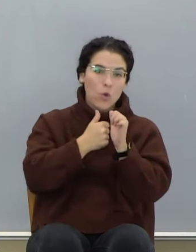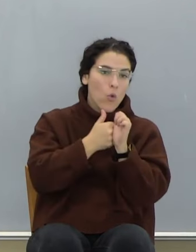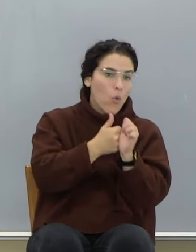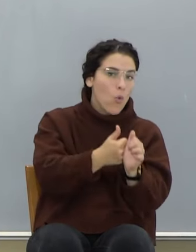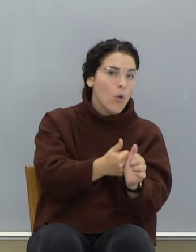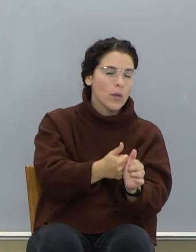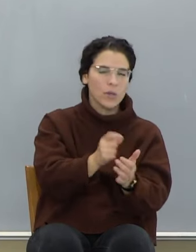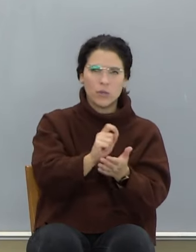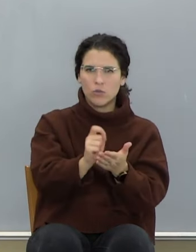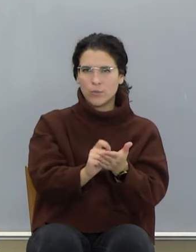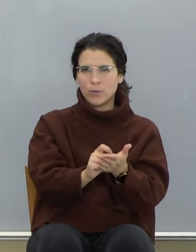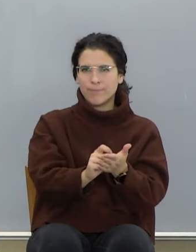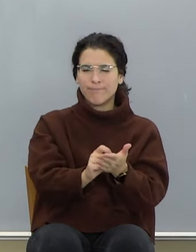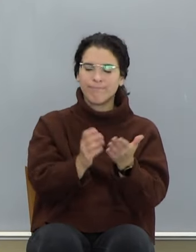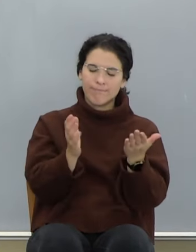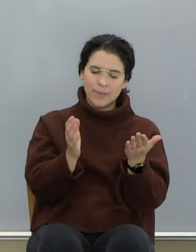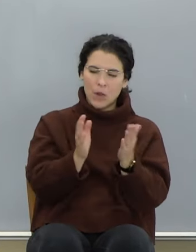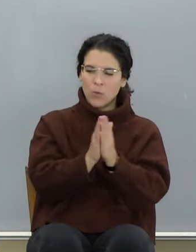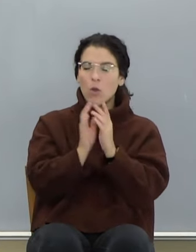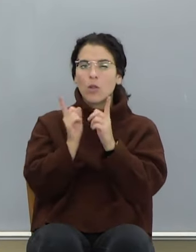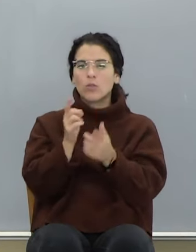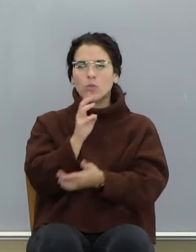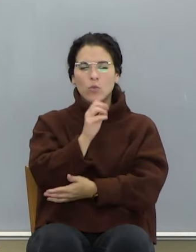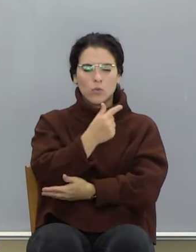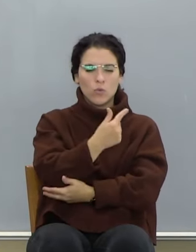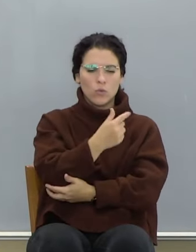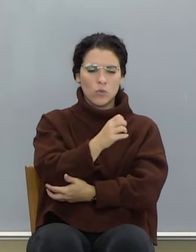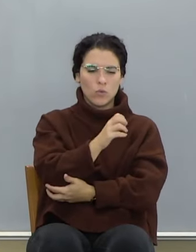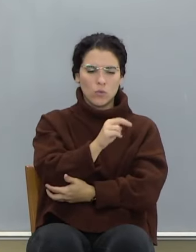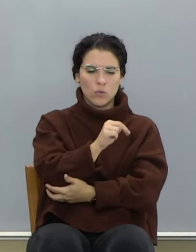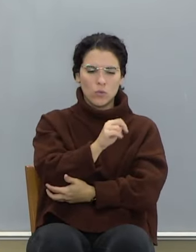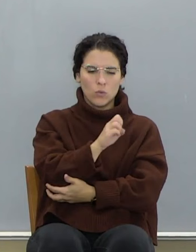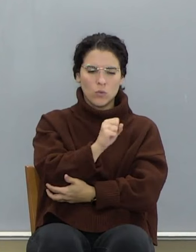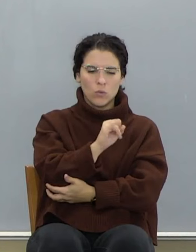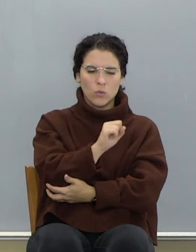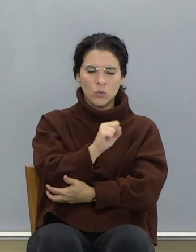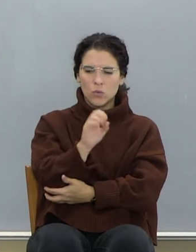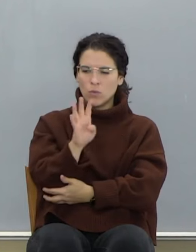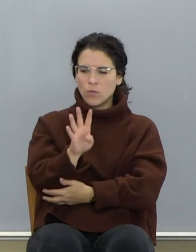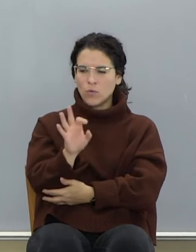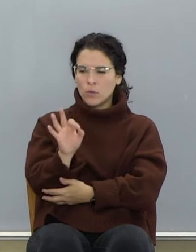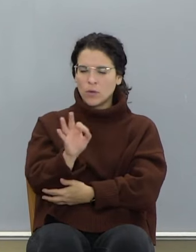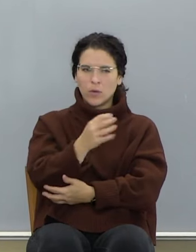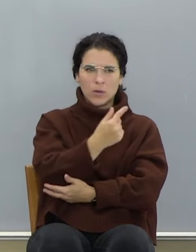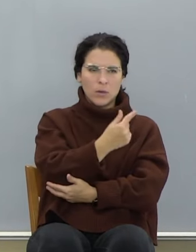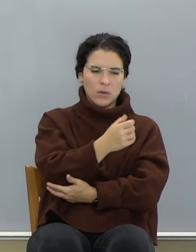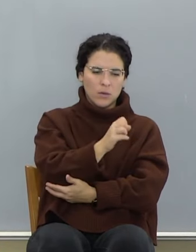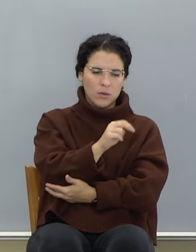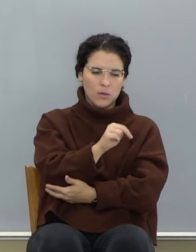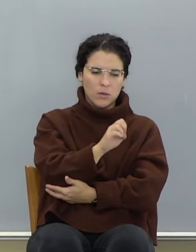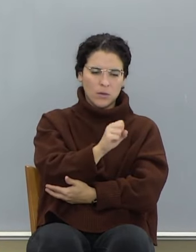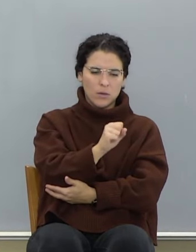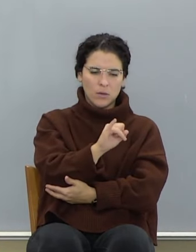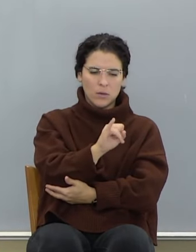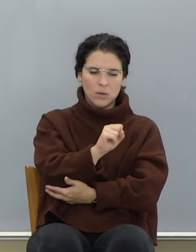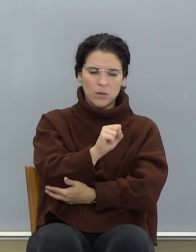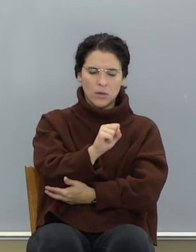to Scripture? Now, let's go to Genesis chapter 49, okay? Genesis chapter 49. I wanna begin